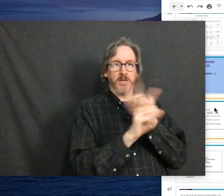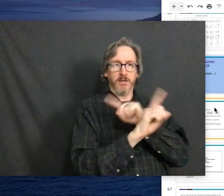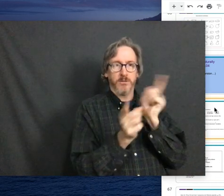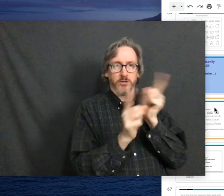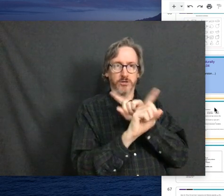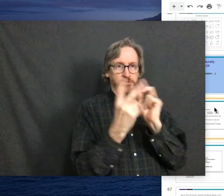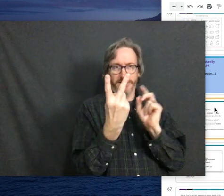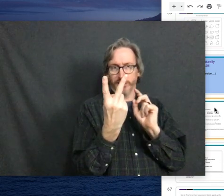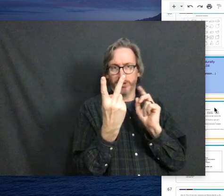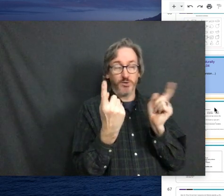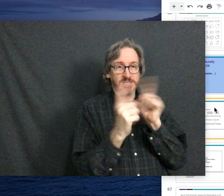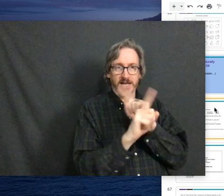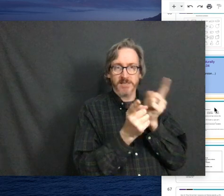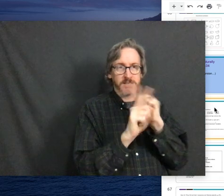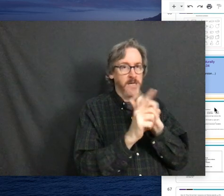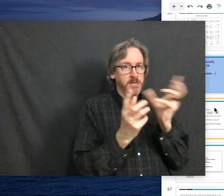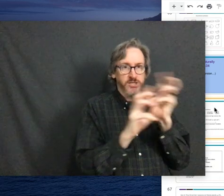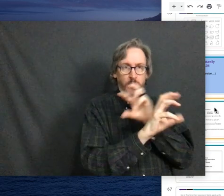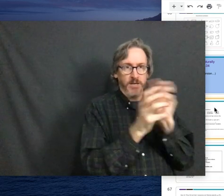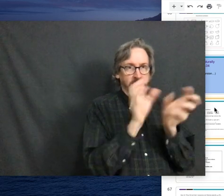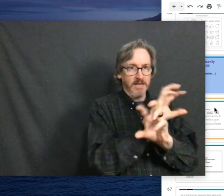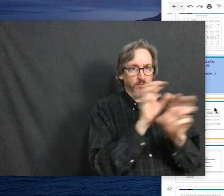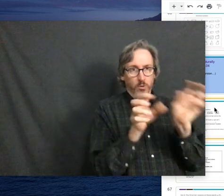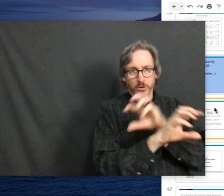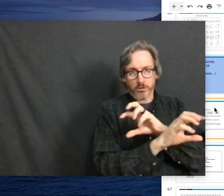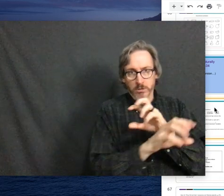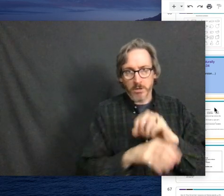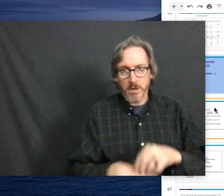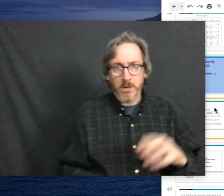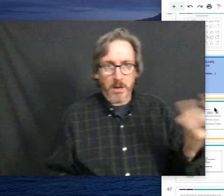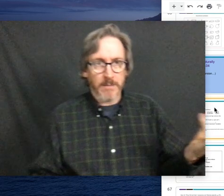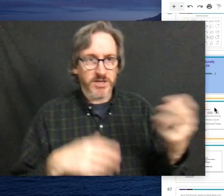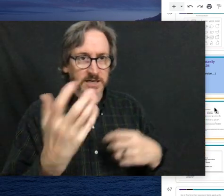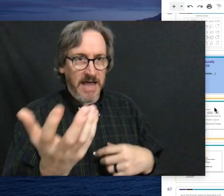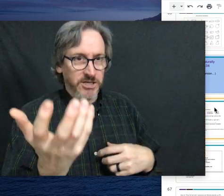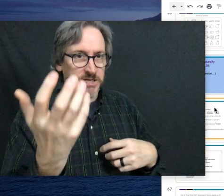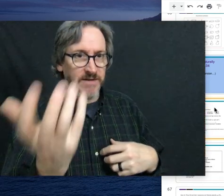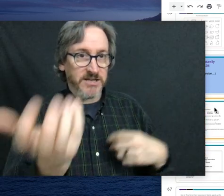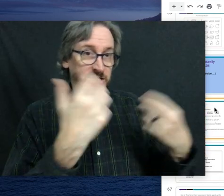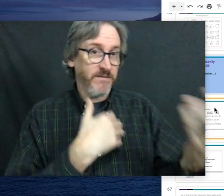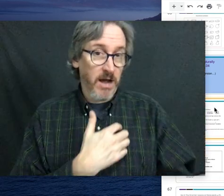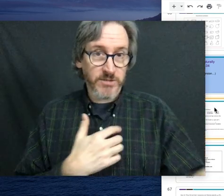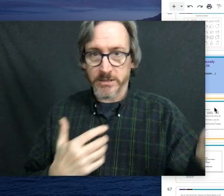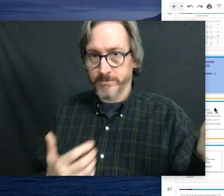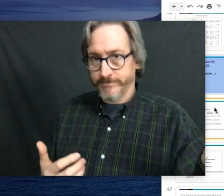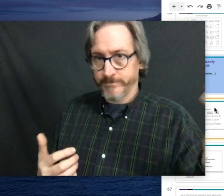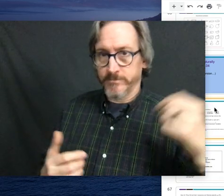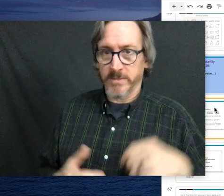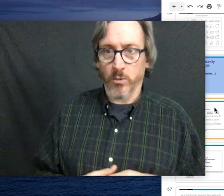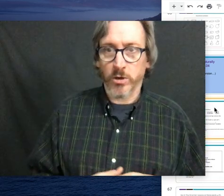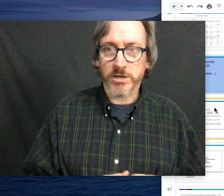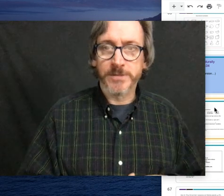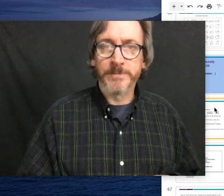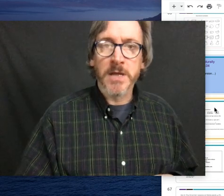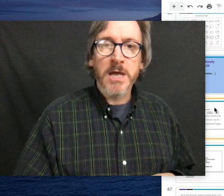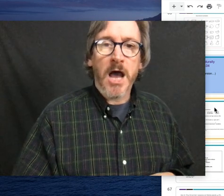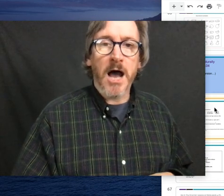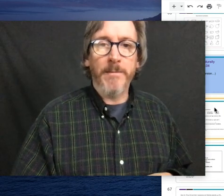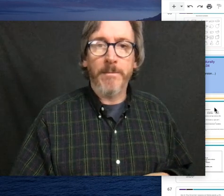matter. It's two signs. So in either order, object, adjective, adjective, object, that